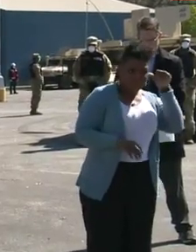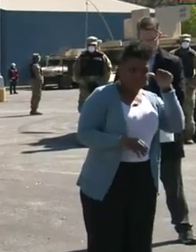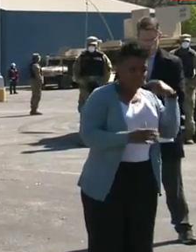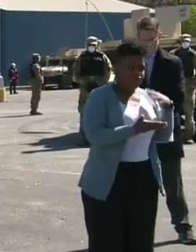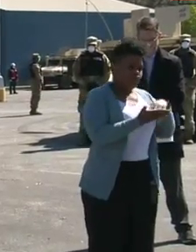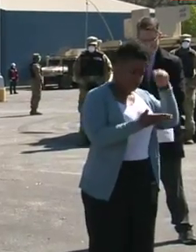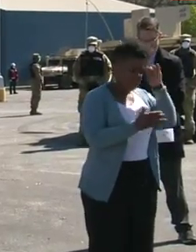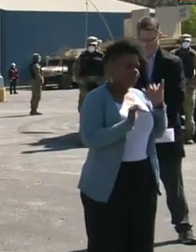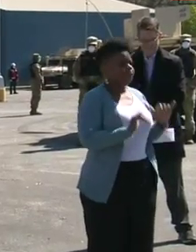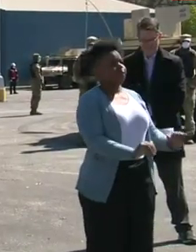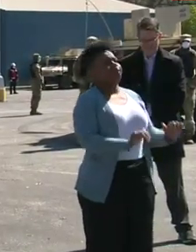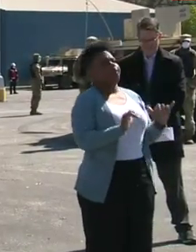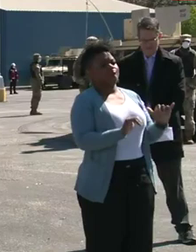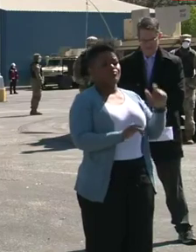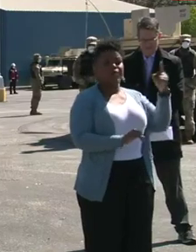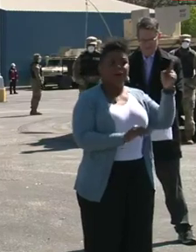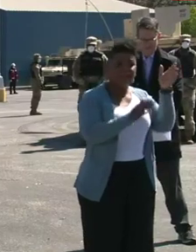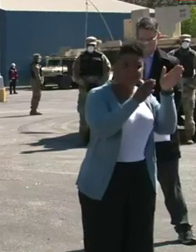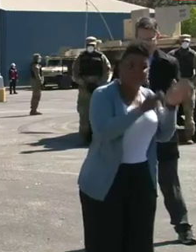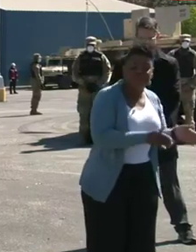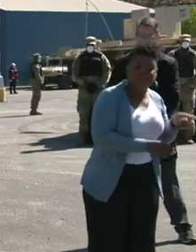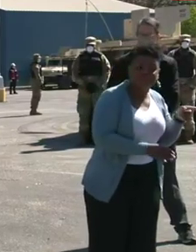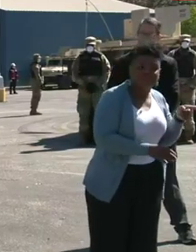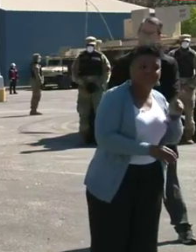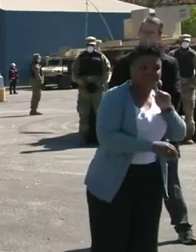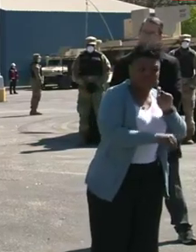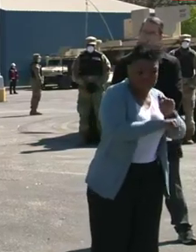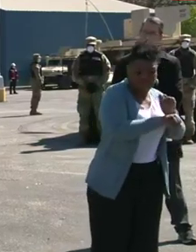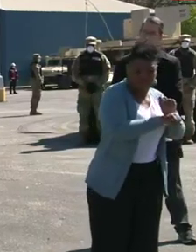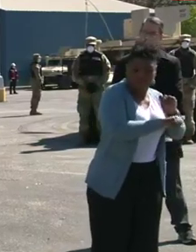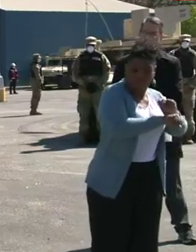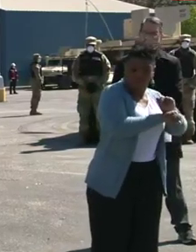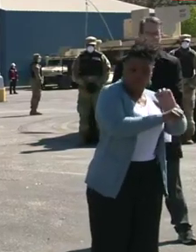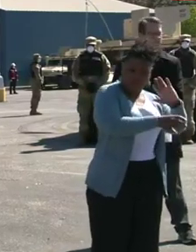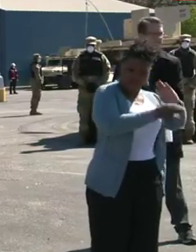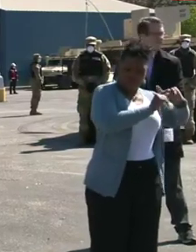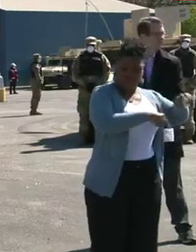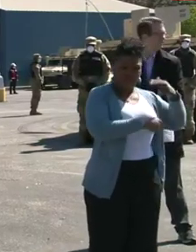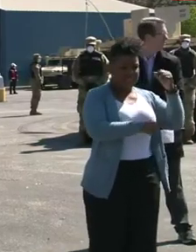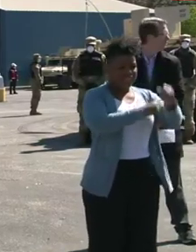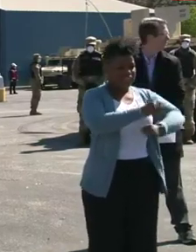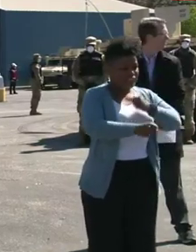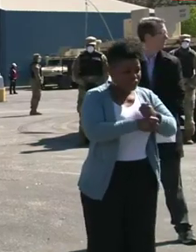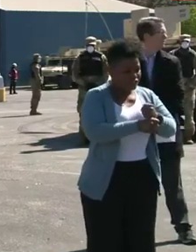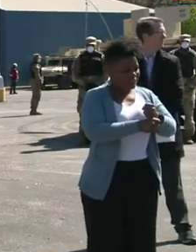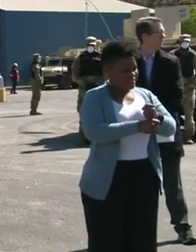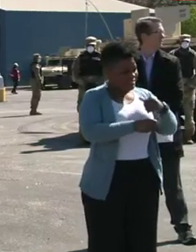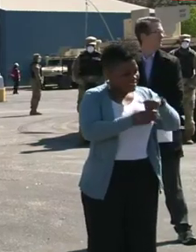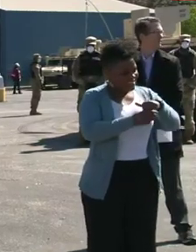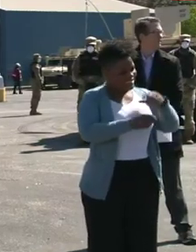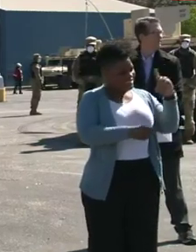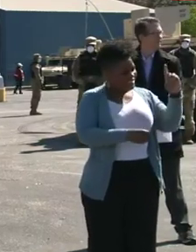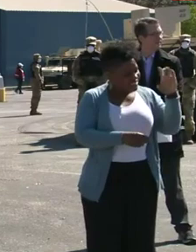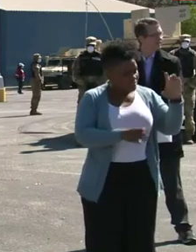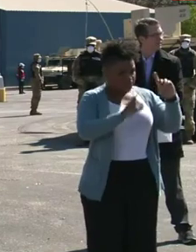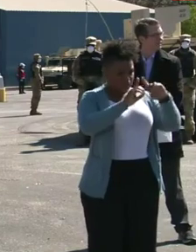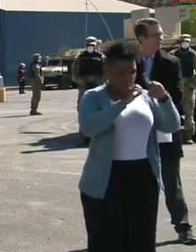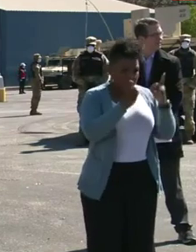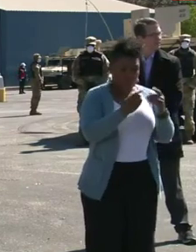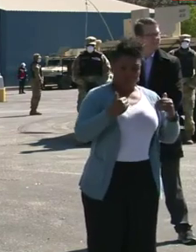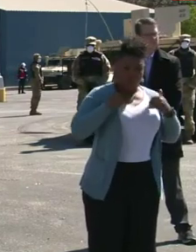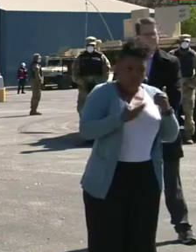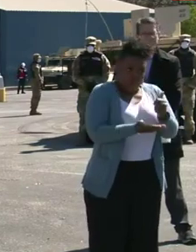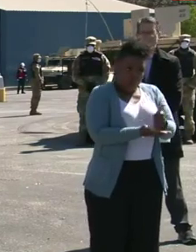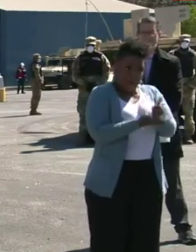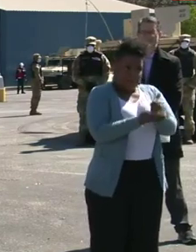13-year employee of the D.C. Department of Youth and Rehabilitation Services passed away from